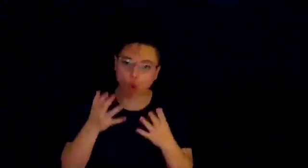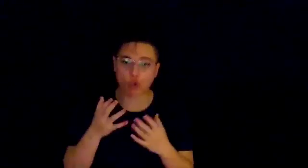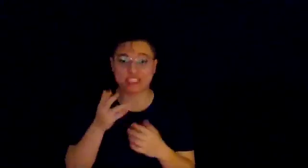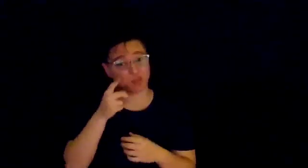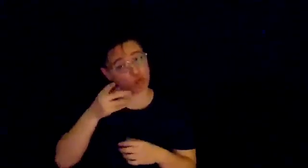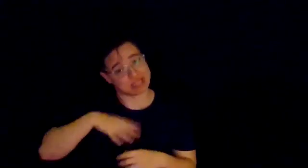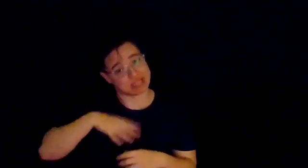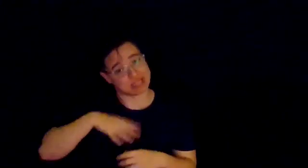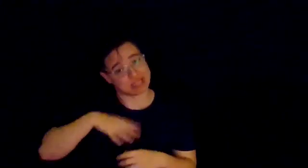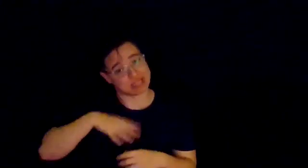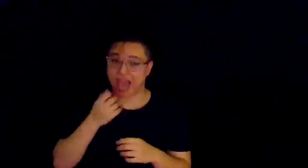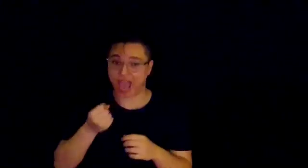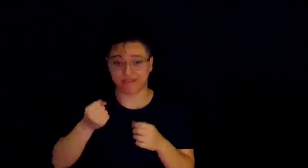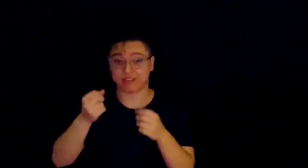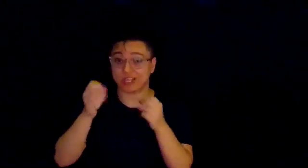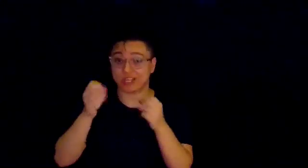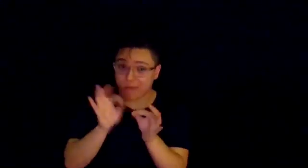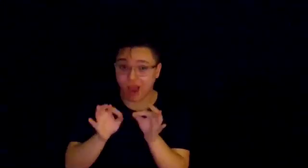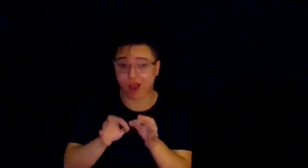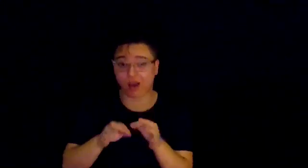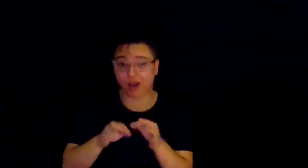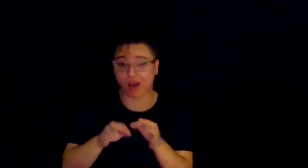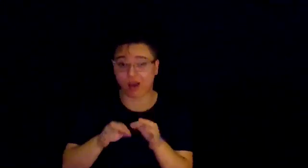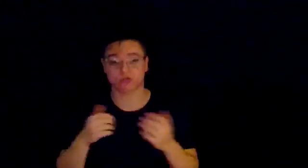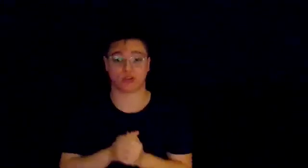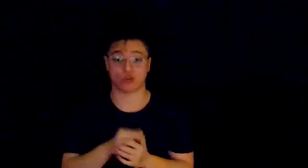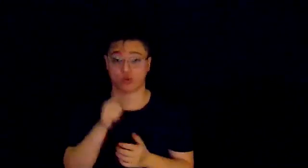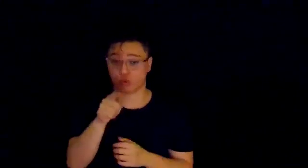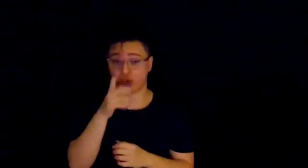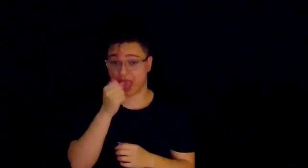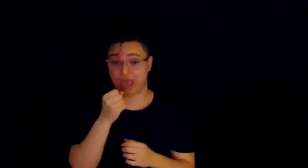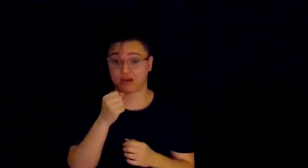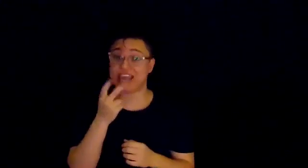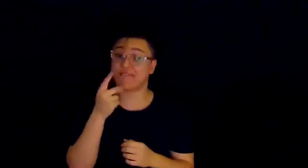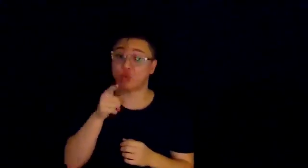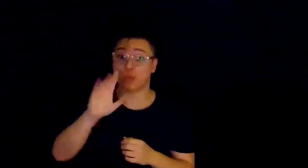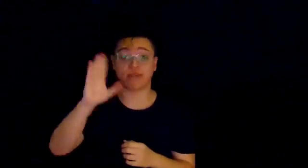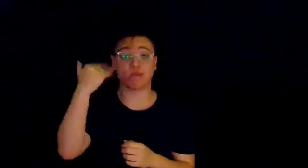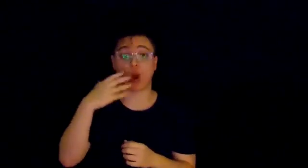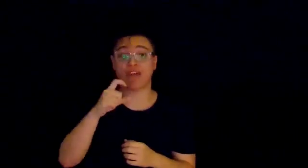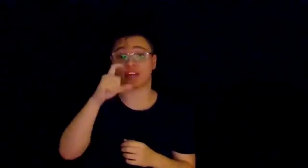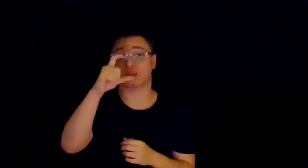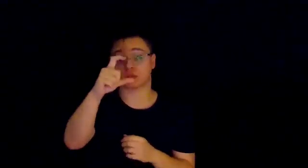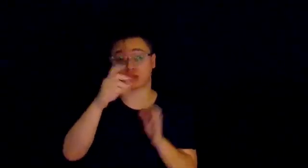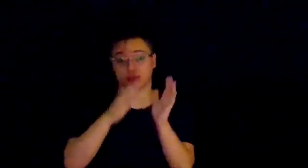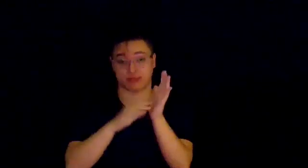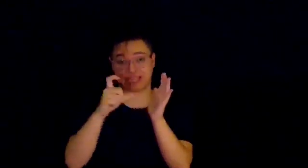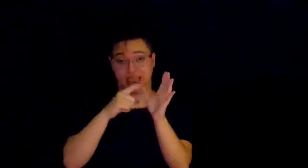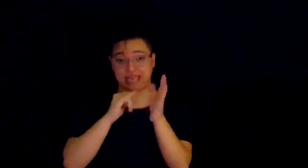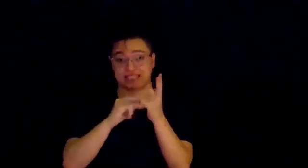friend. Of course, you know, you will have an interpreter if you need as well.